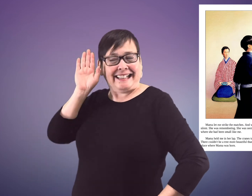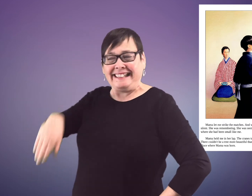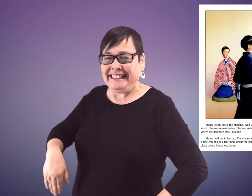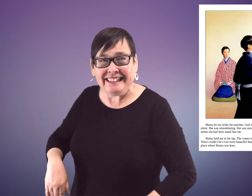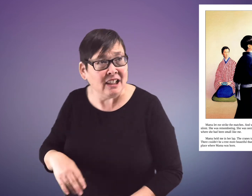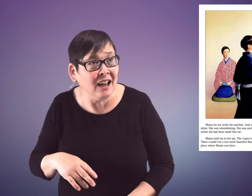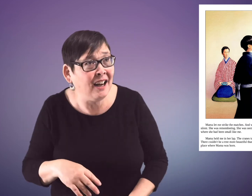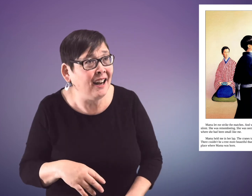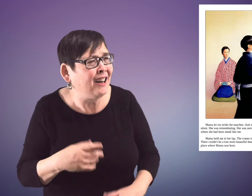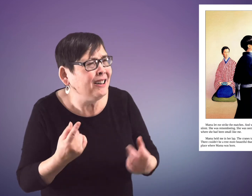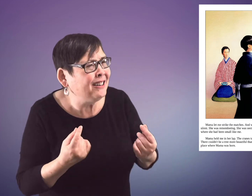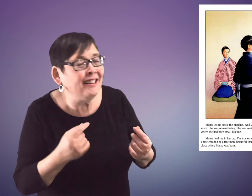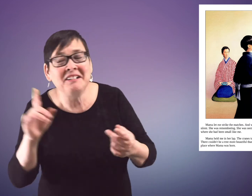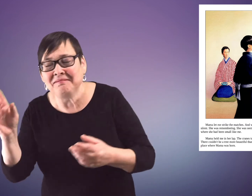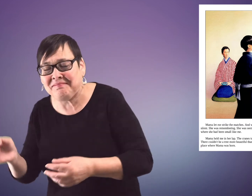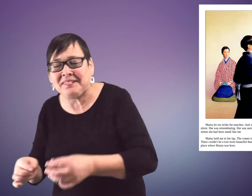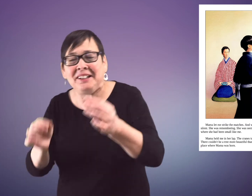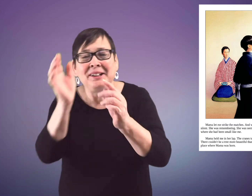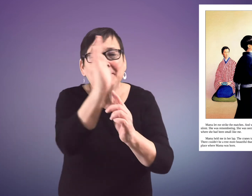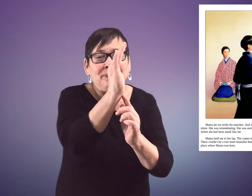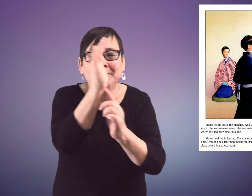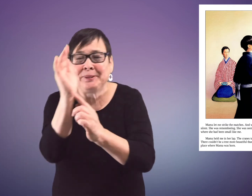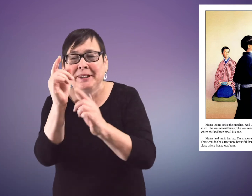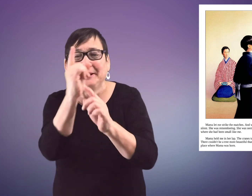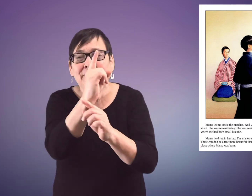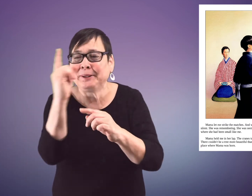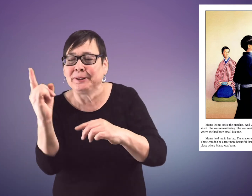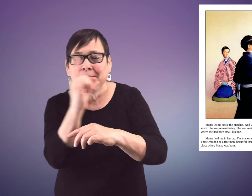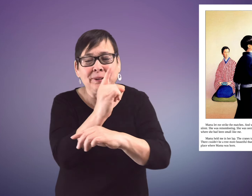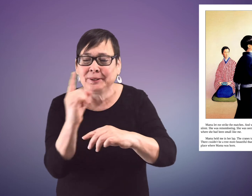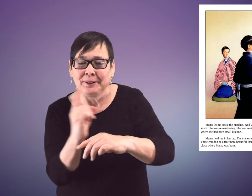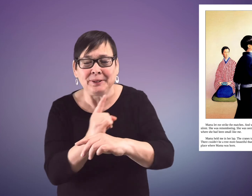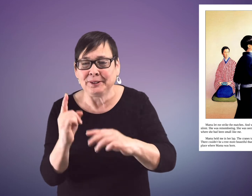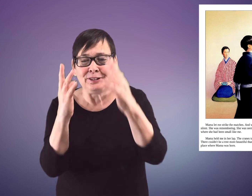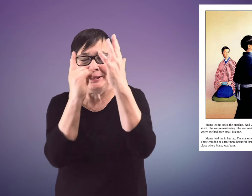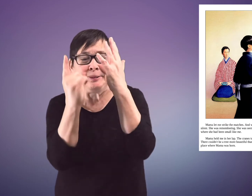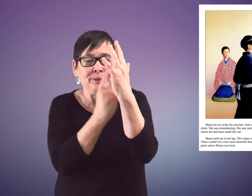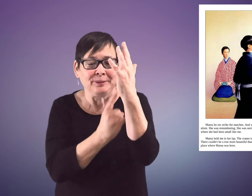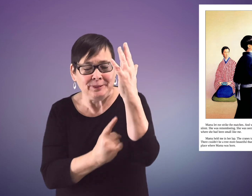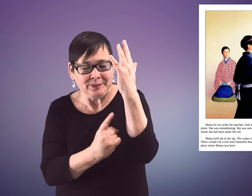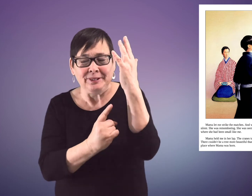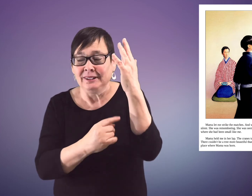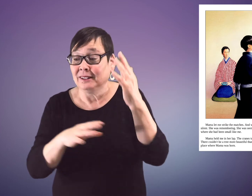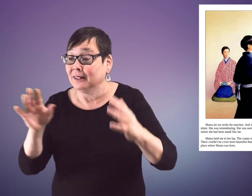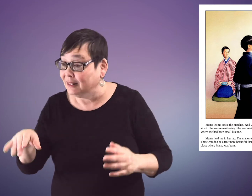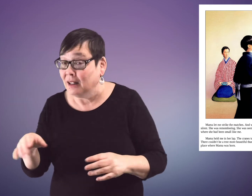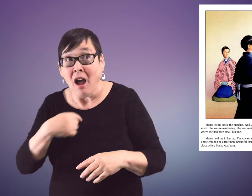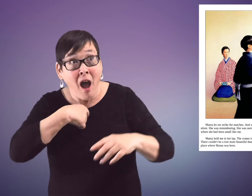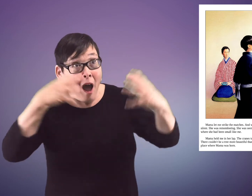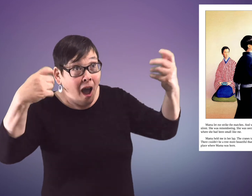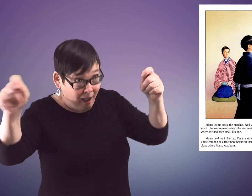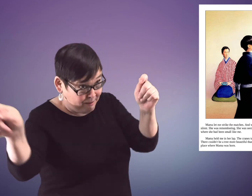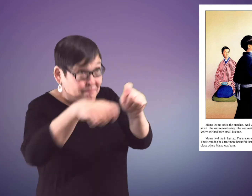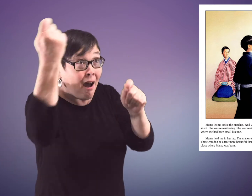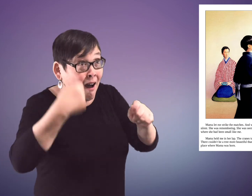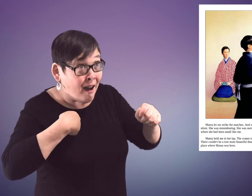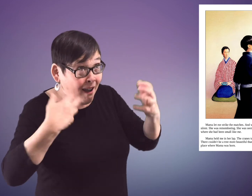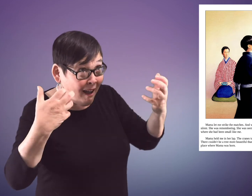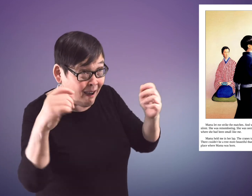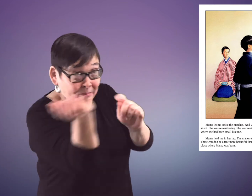"Are you going to burn my tree?" I asked. "Don't be silly. This is for the candles." "Can I light them?